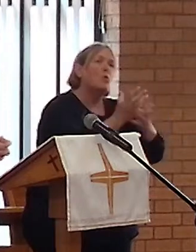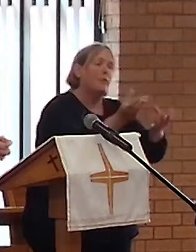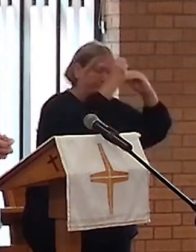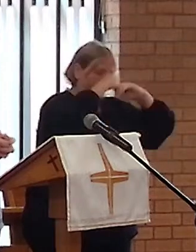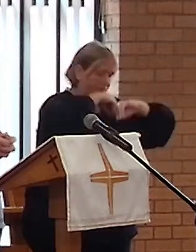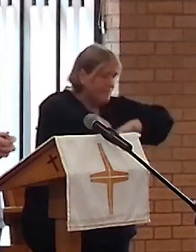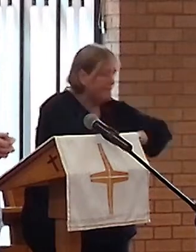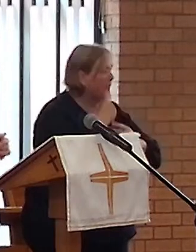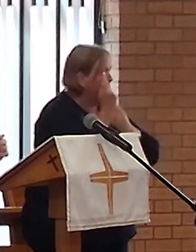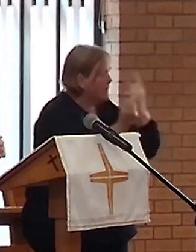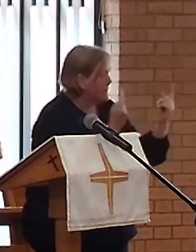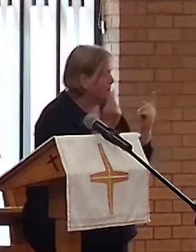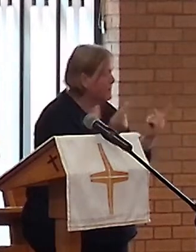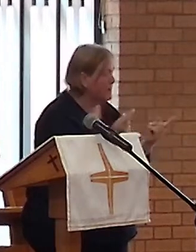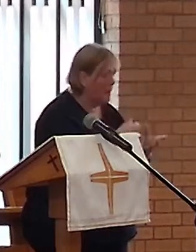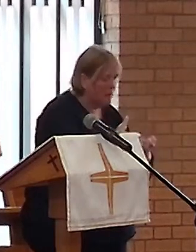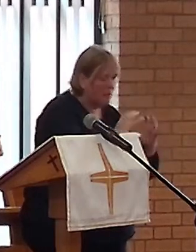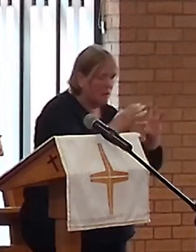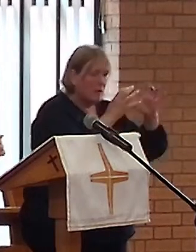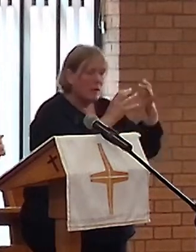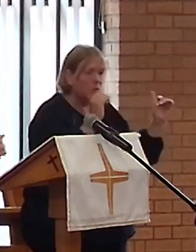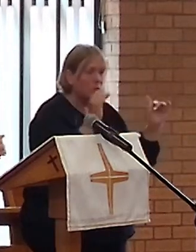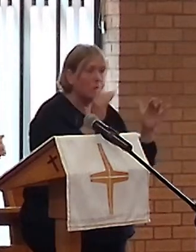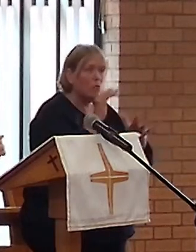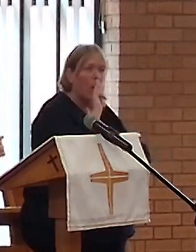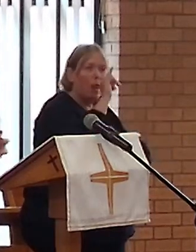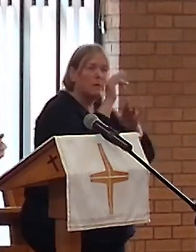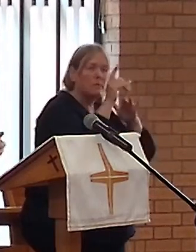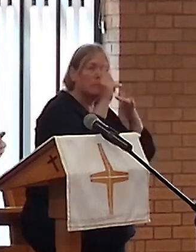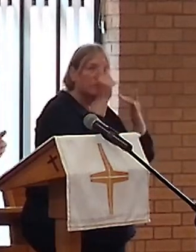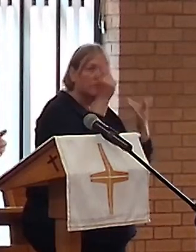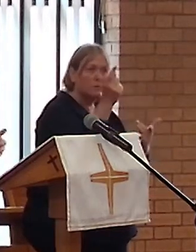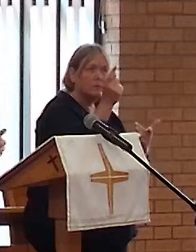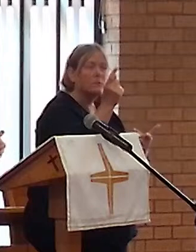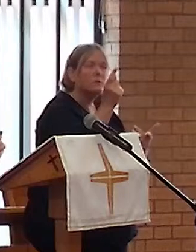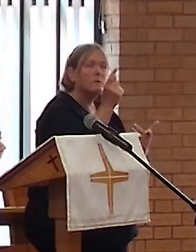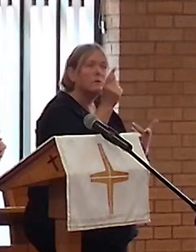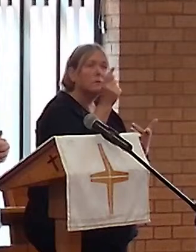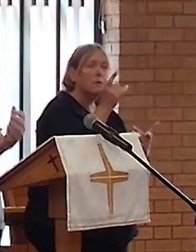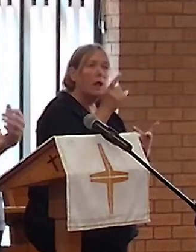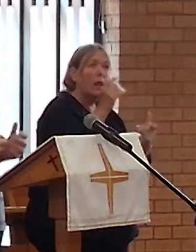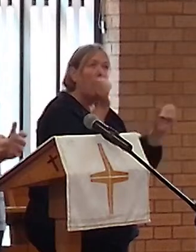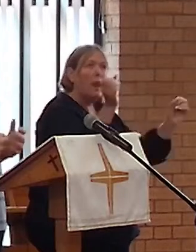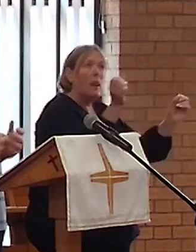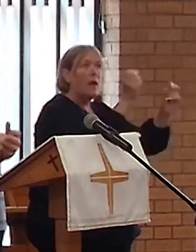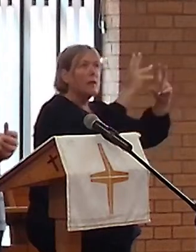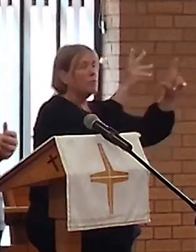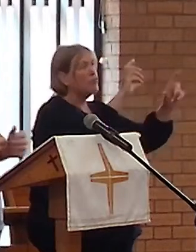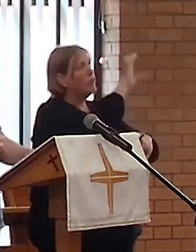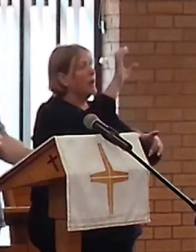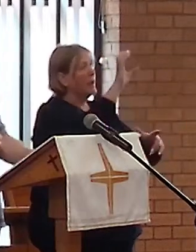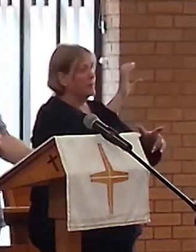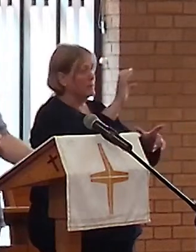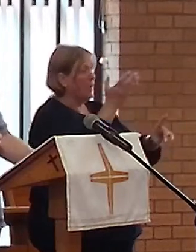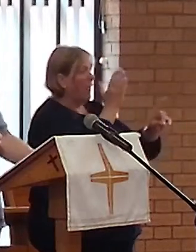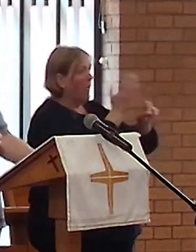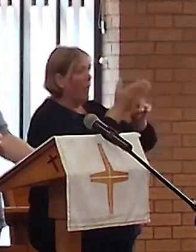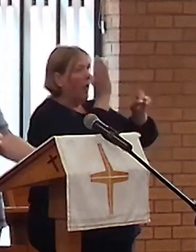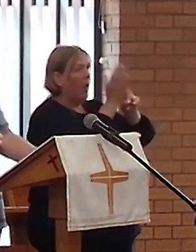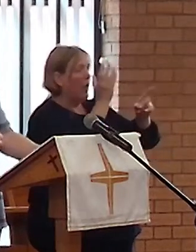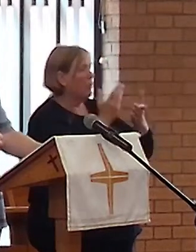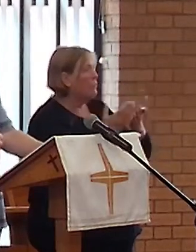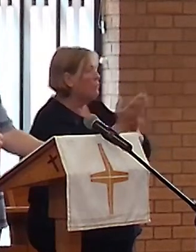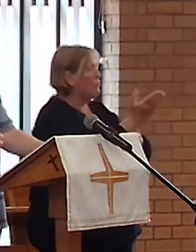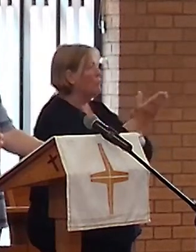and fashion us in your likeness, that the light of Christ might be seen in our acts of love and our deeds of